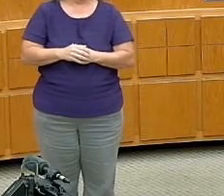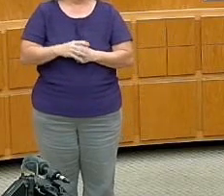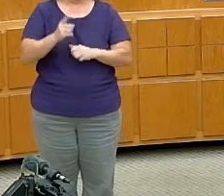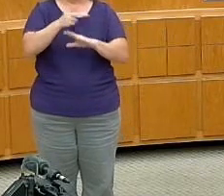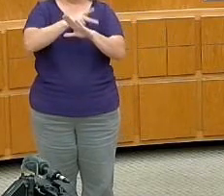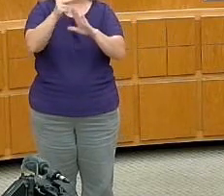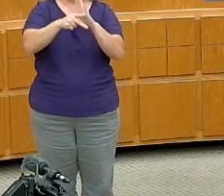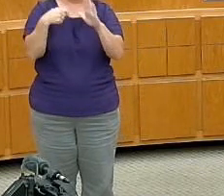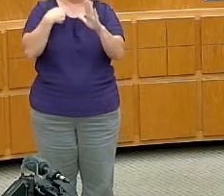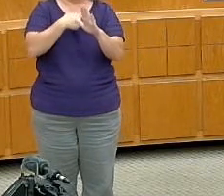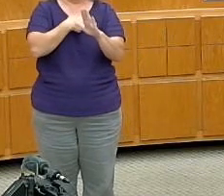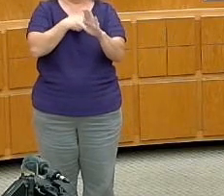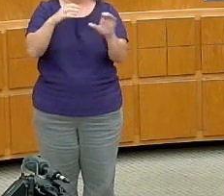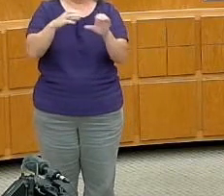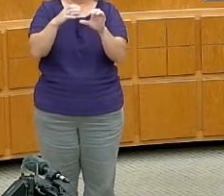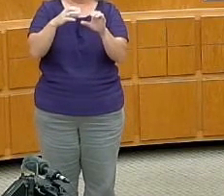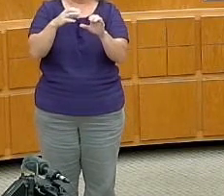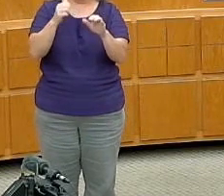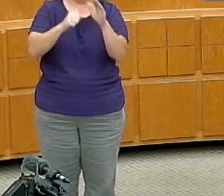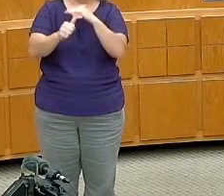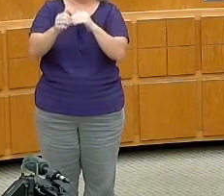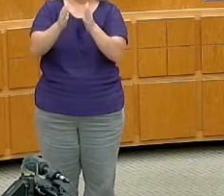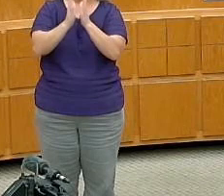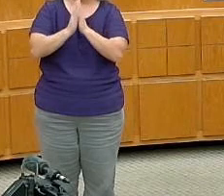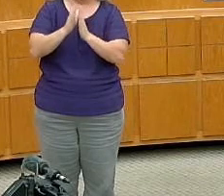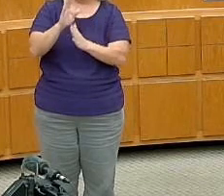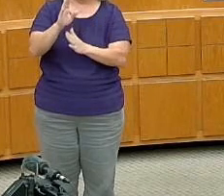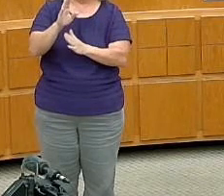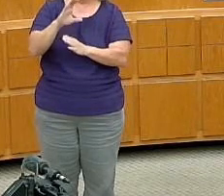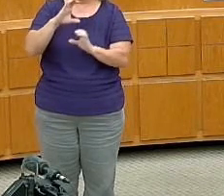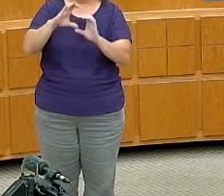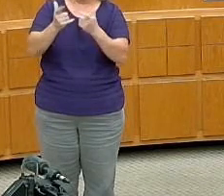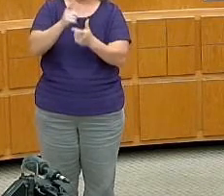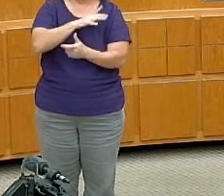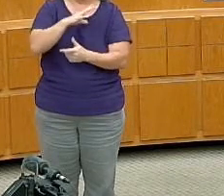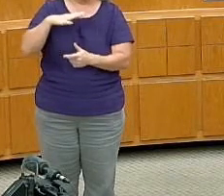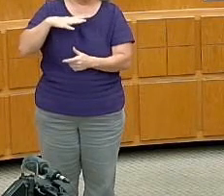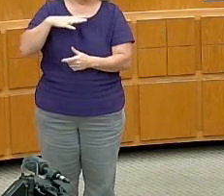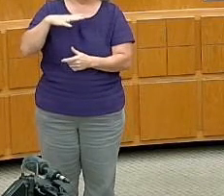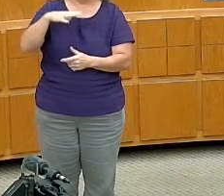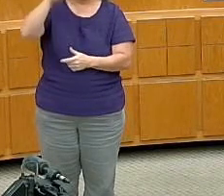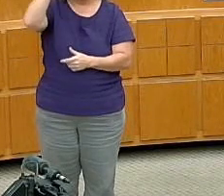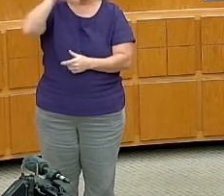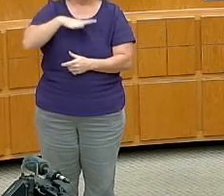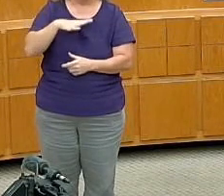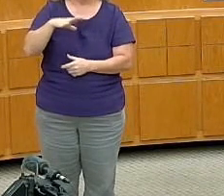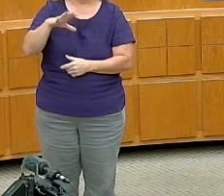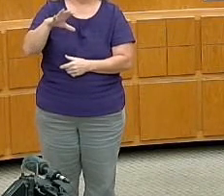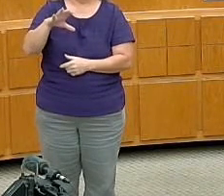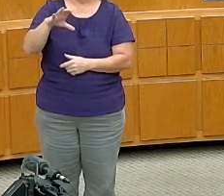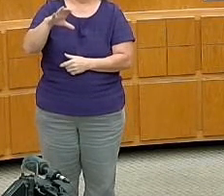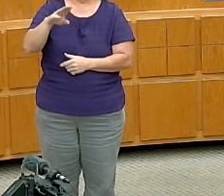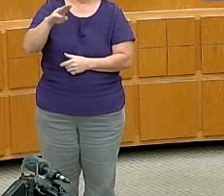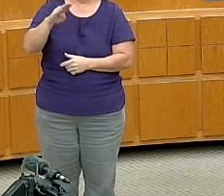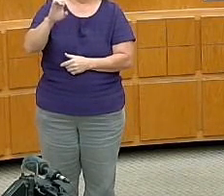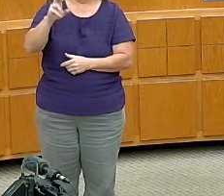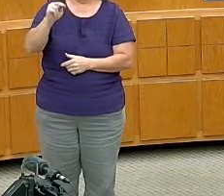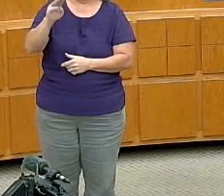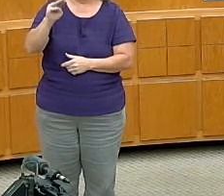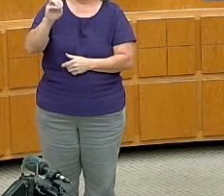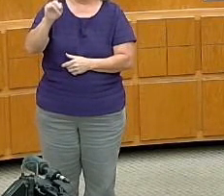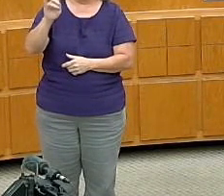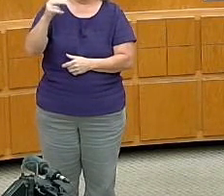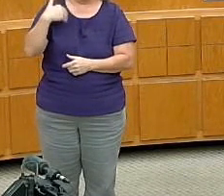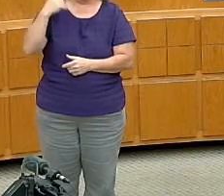the request of Councilman Ben Molina of City Council District 2. He had the idea to honor our first